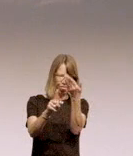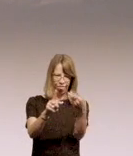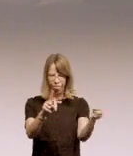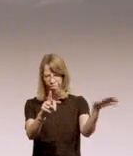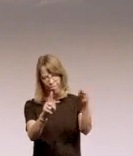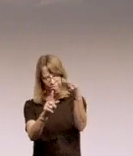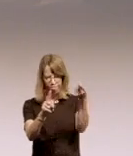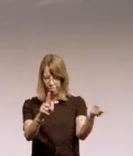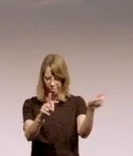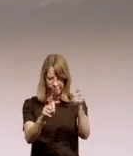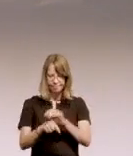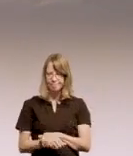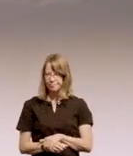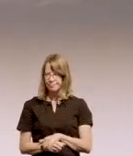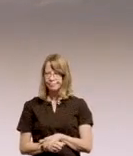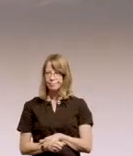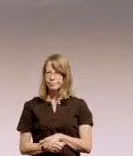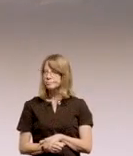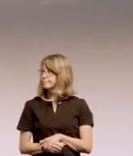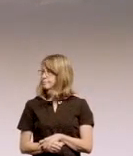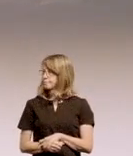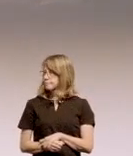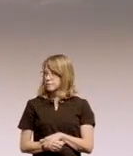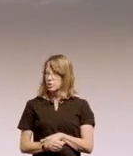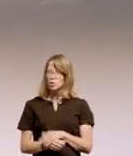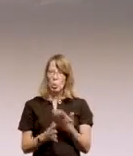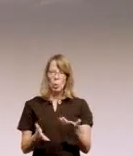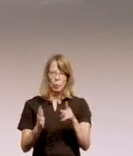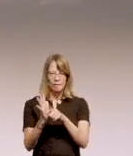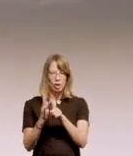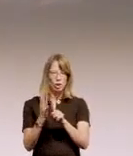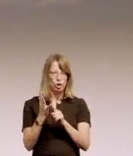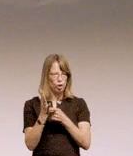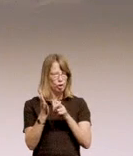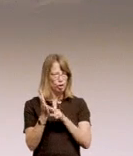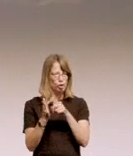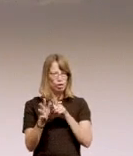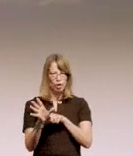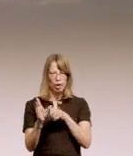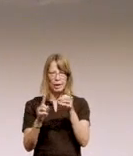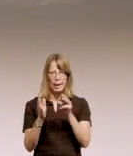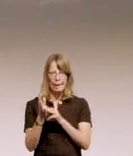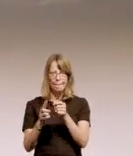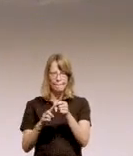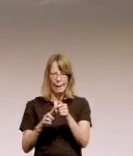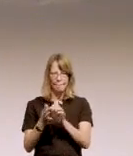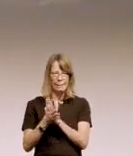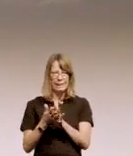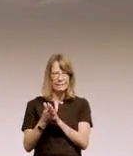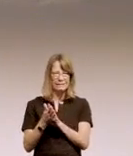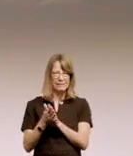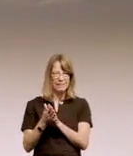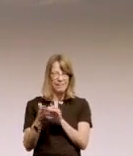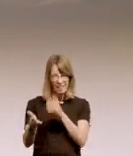what the problem is. So a journey map, if you've heard of what a journey map is before, it's really this is the experience we would